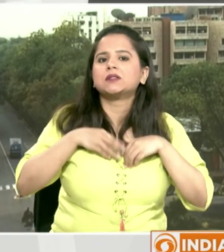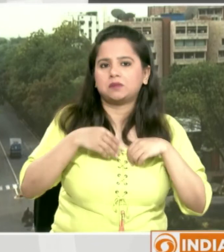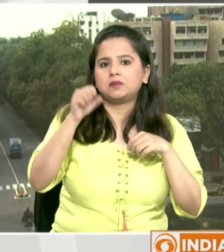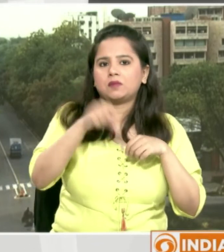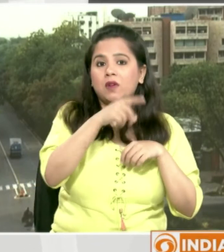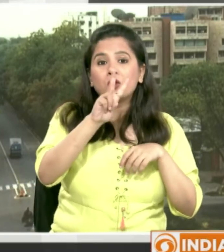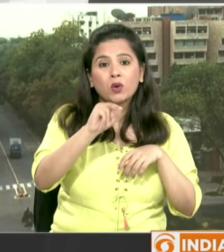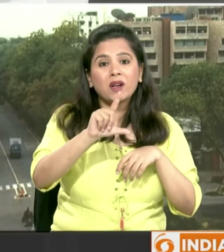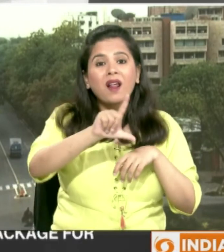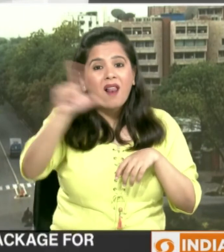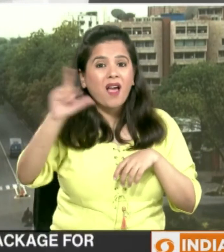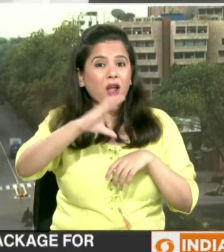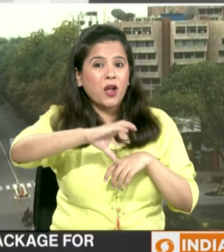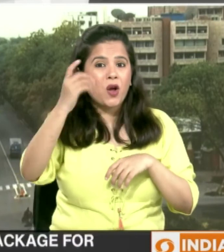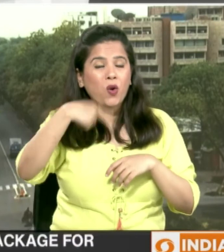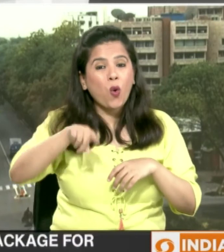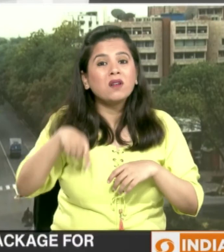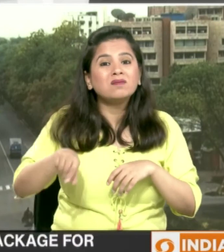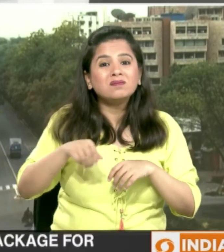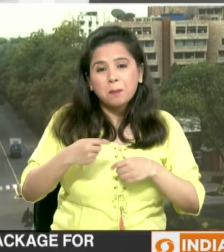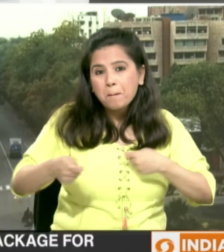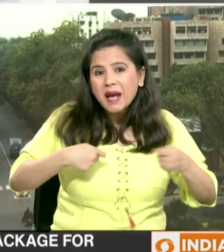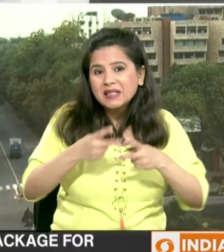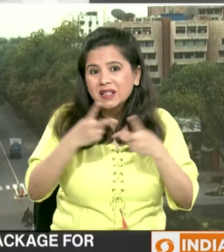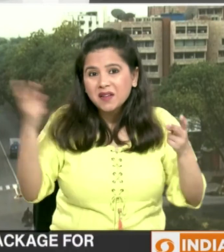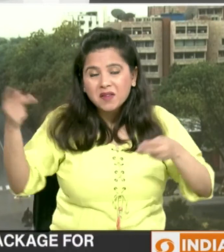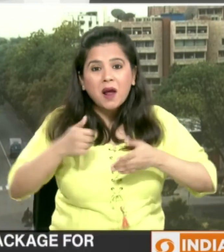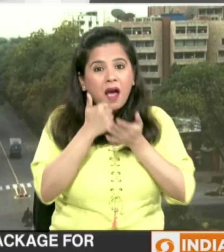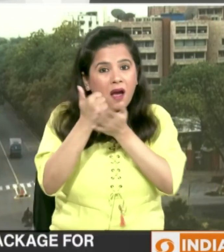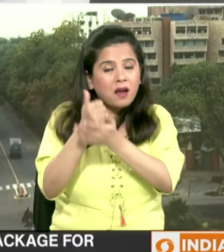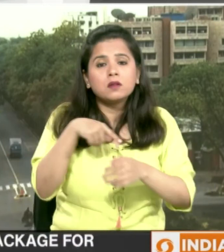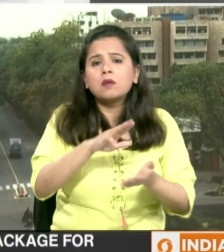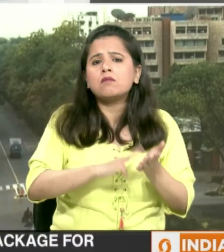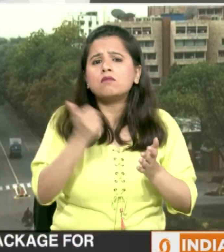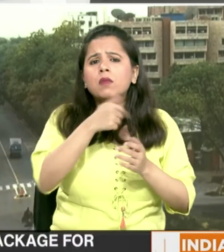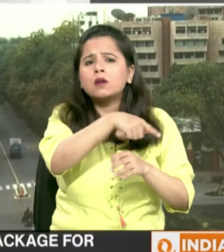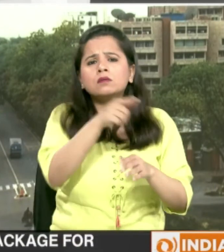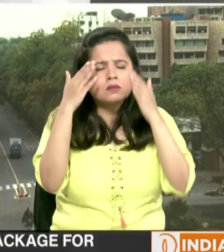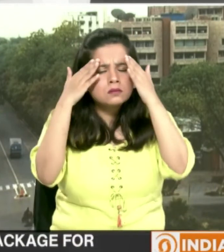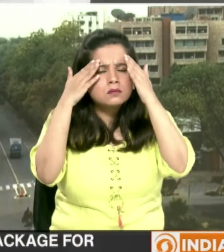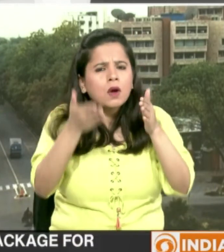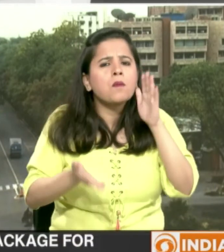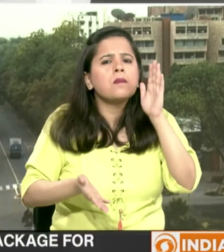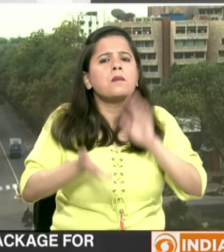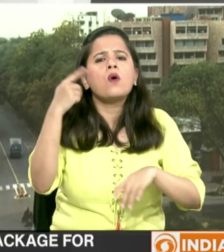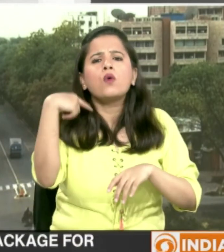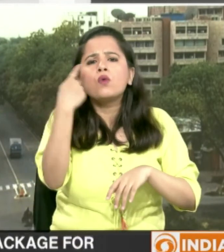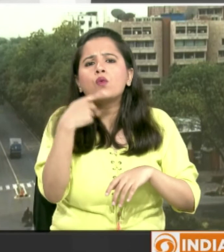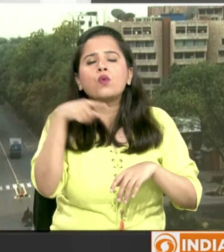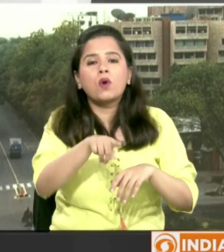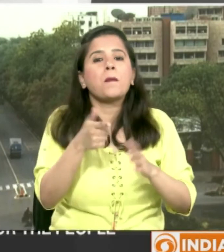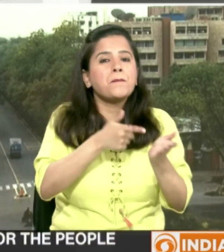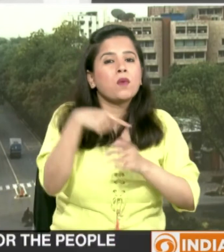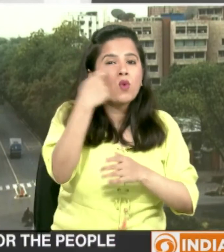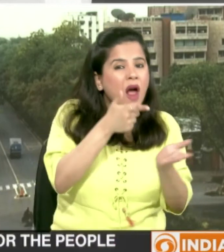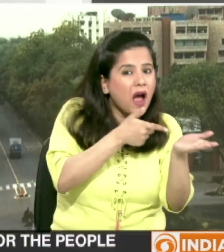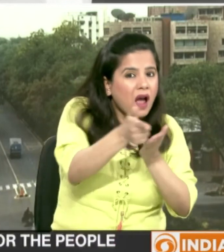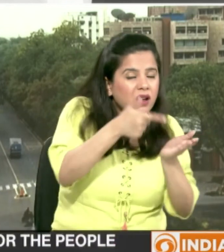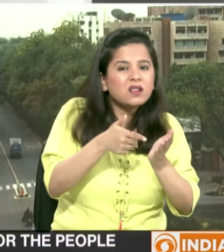lakh crore rupees for every sector of the country. The minister said that special attention has been taken for the people of agriculture and